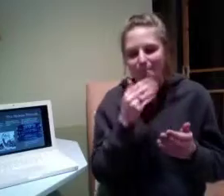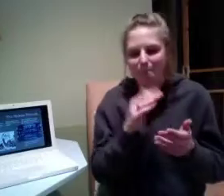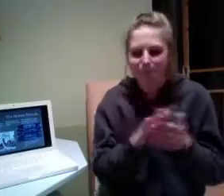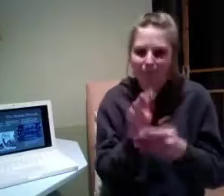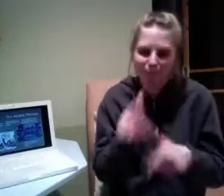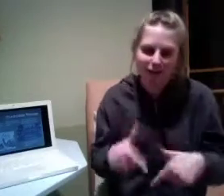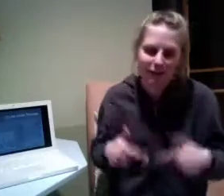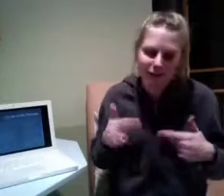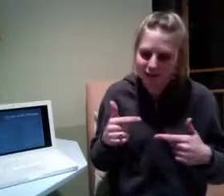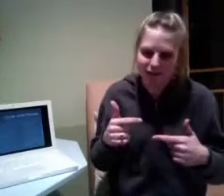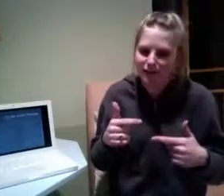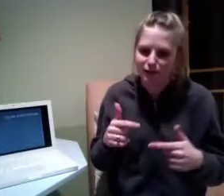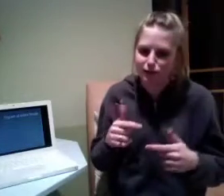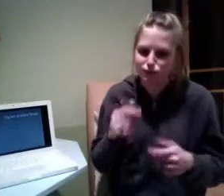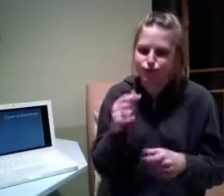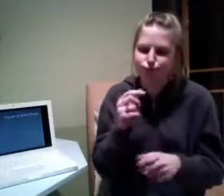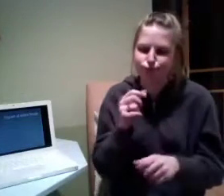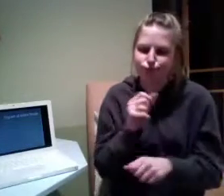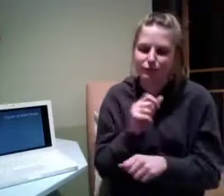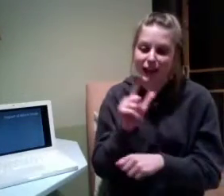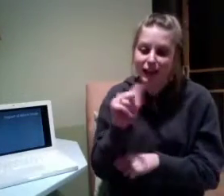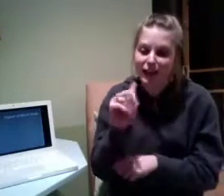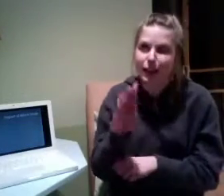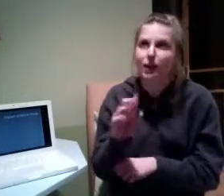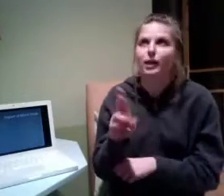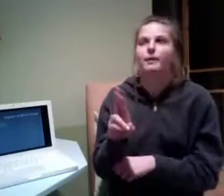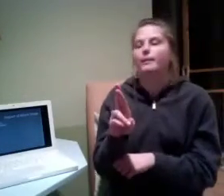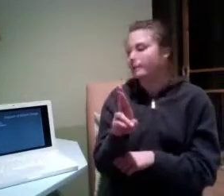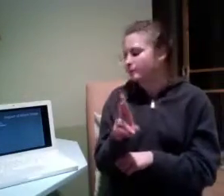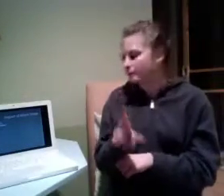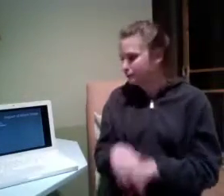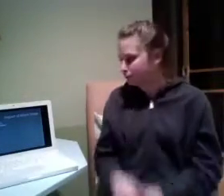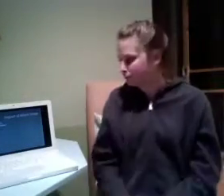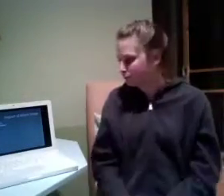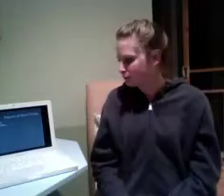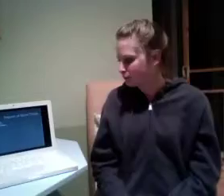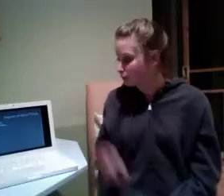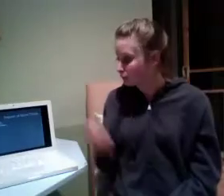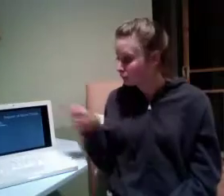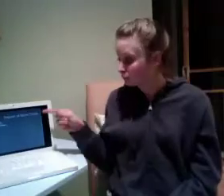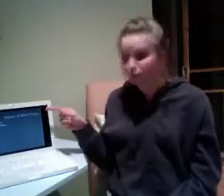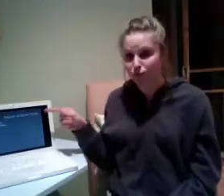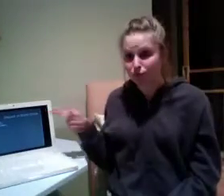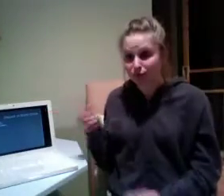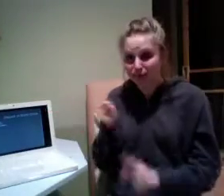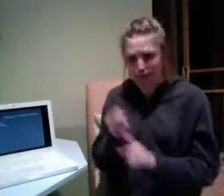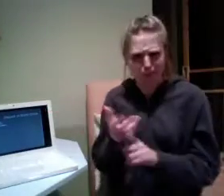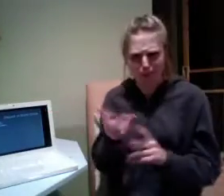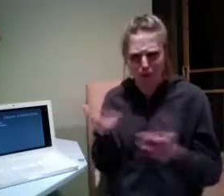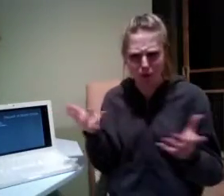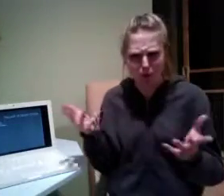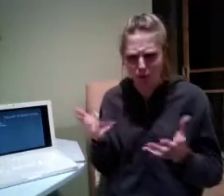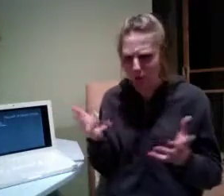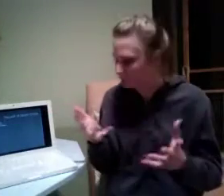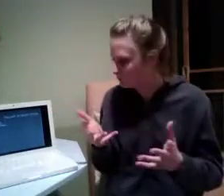boat. So what was the impact of slave trade? Well, for the merchants and traders involved in this in the Americas and in